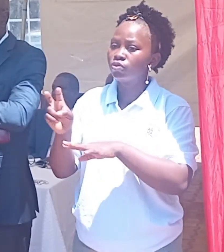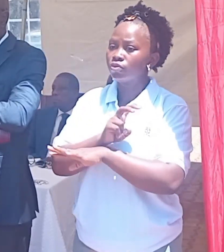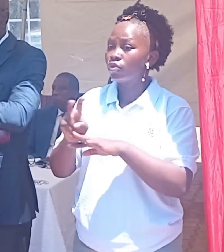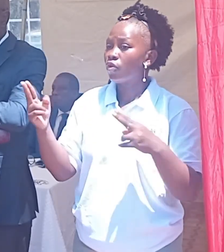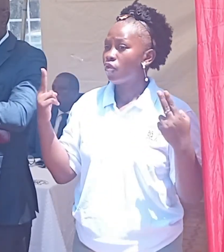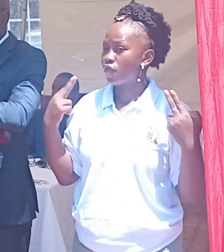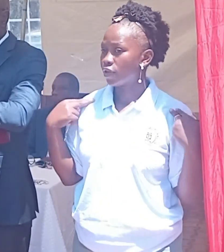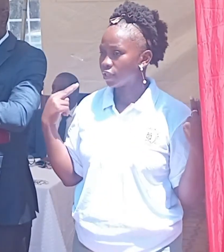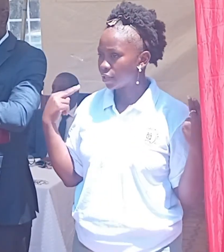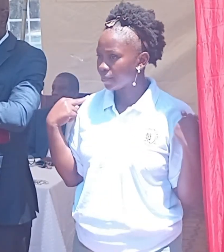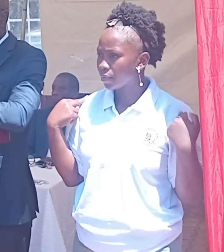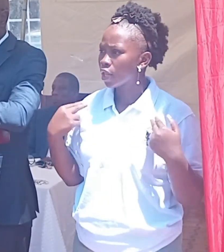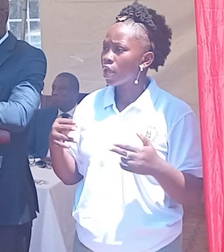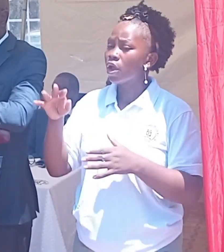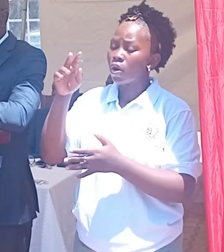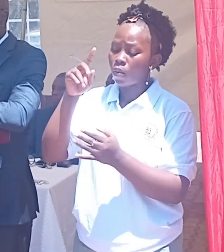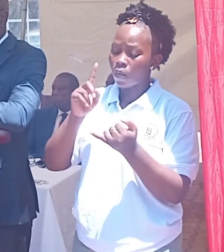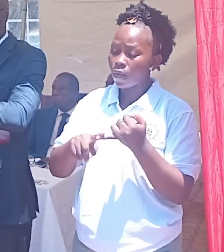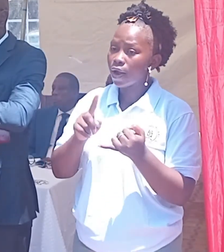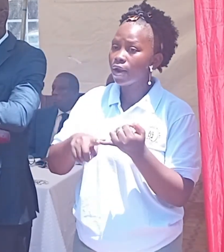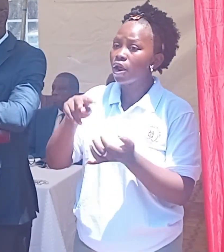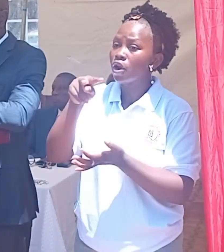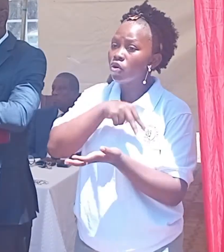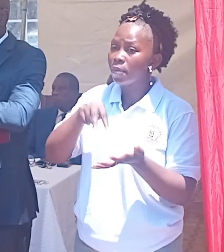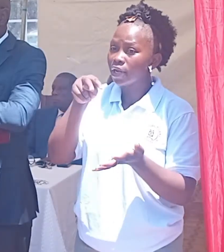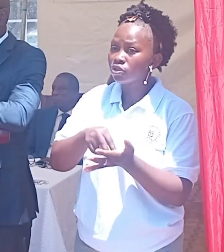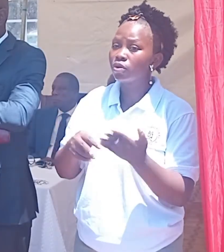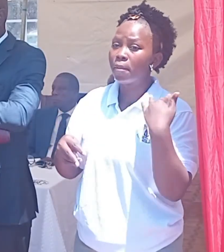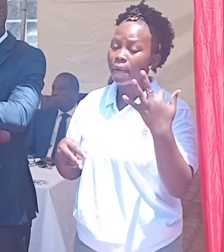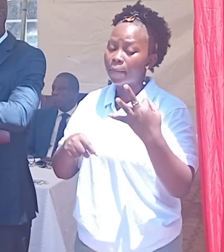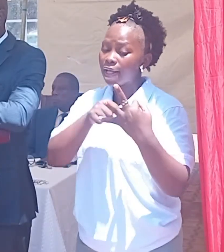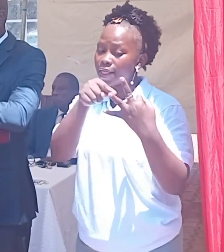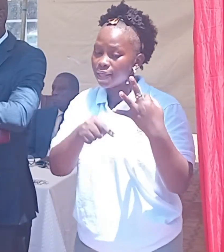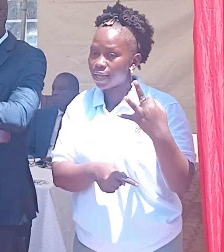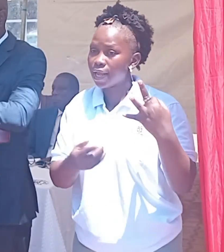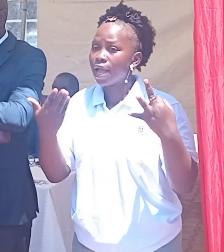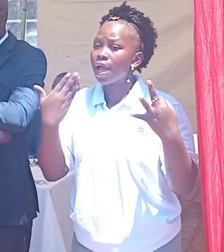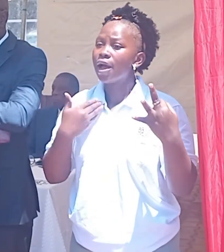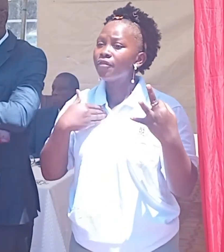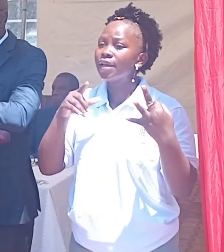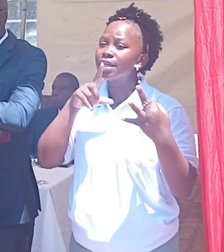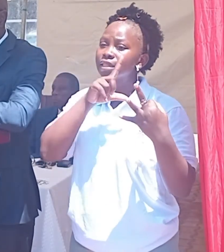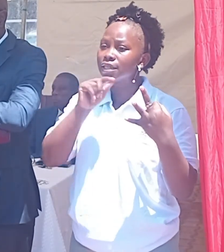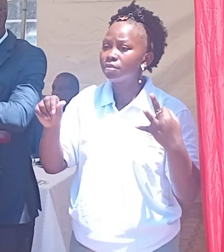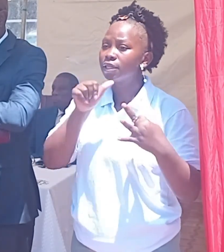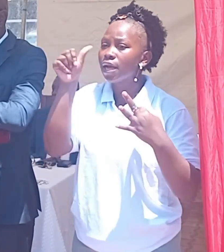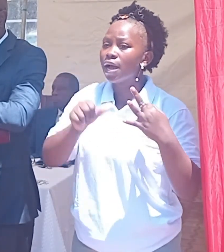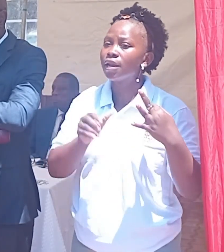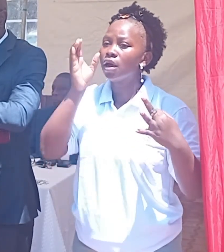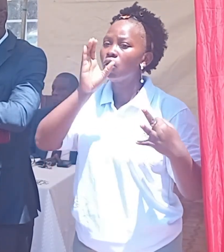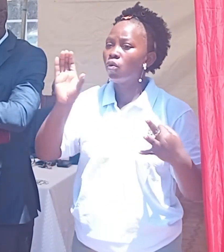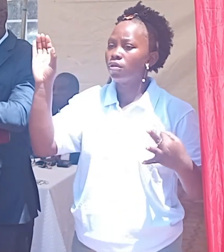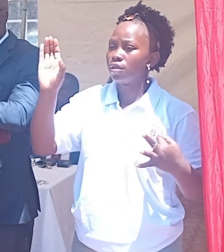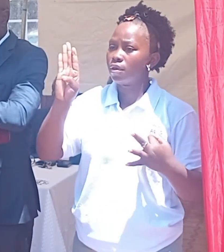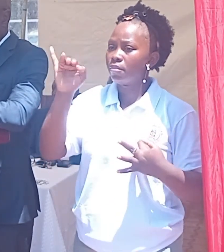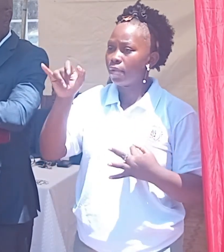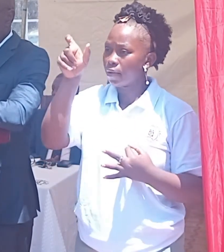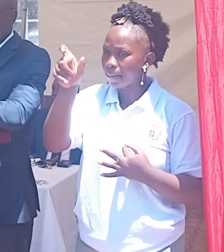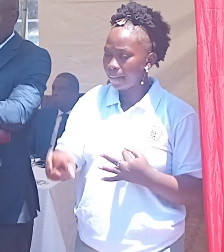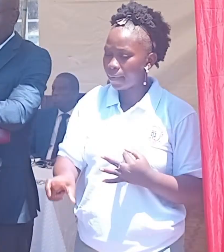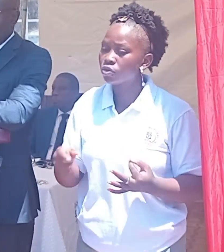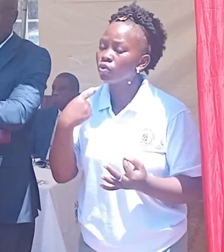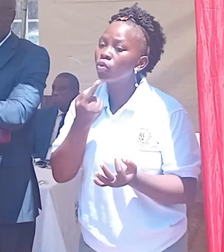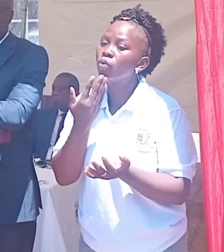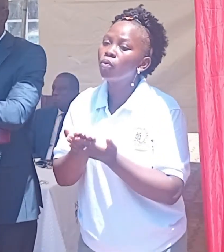And 1, a nomination paper in triplicate containing a statement under oath by the person seeking